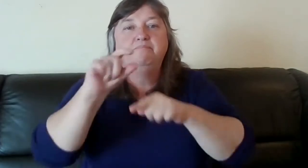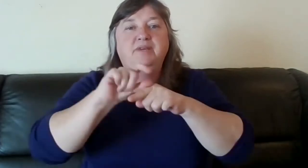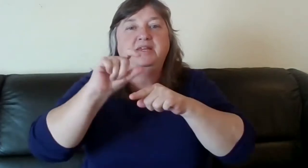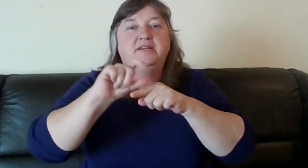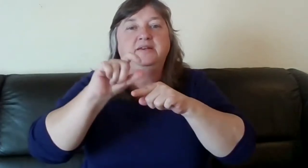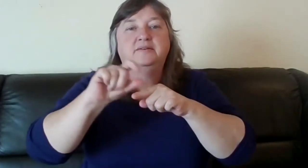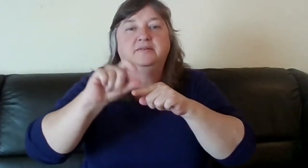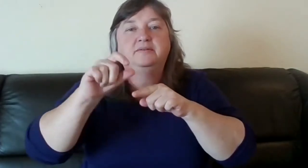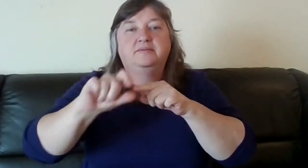bean,